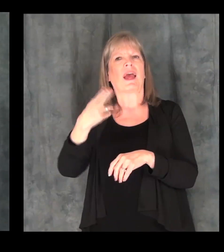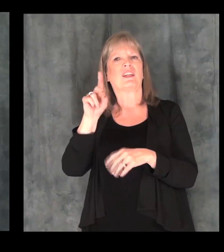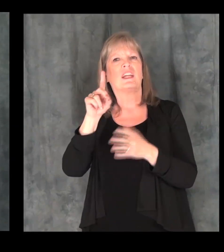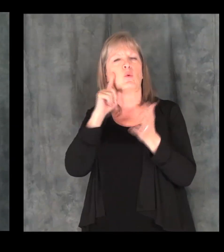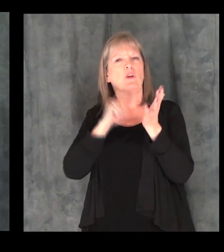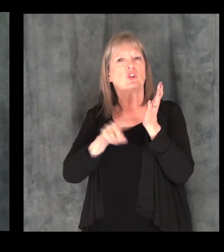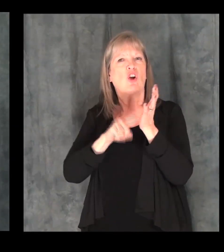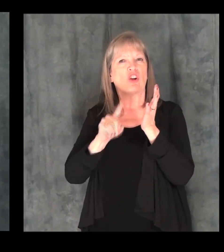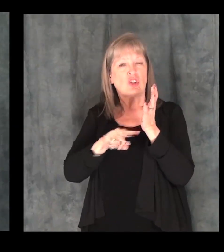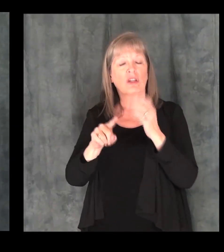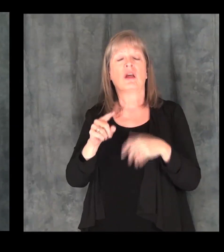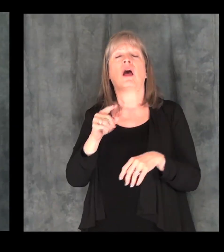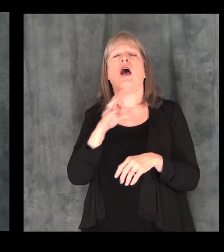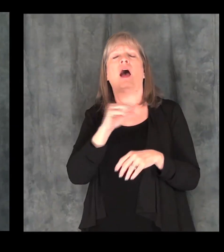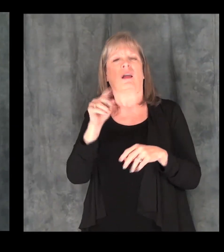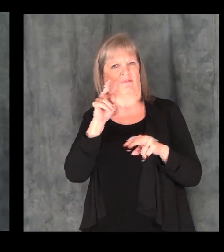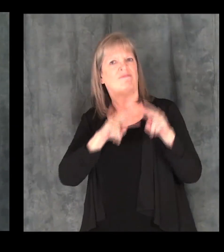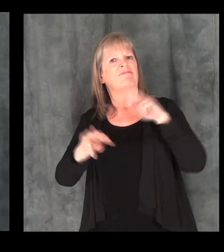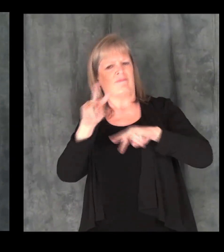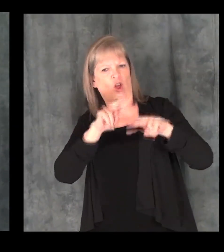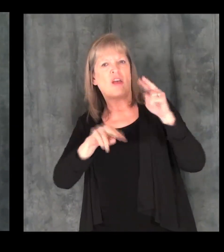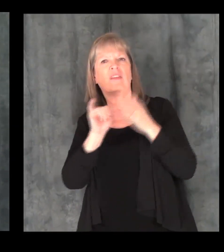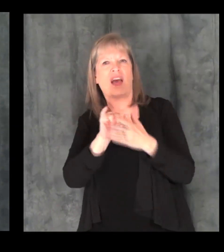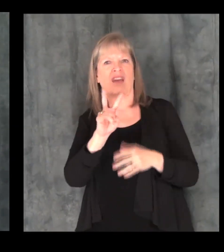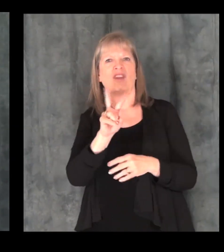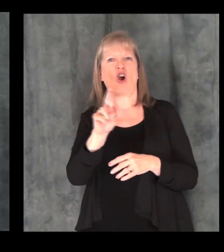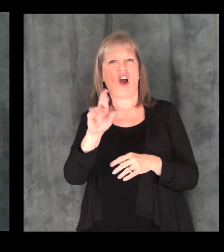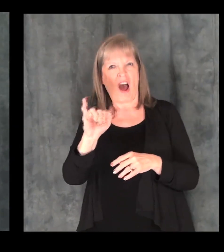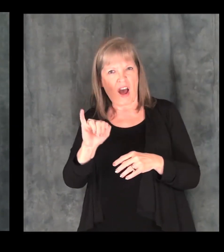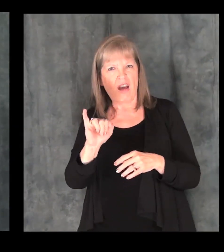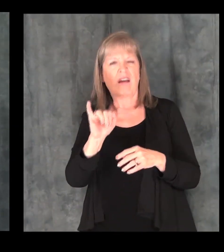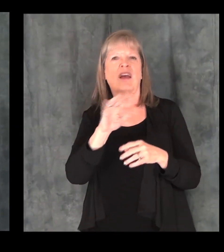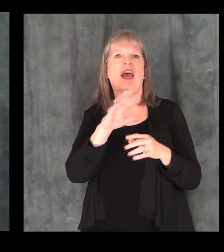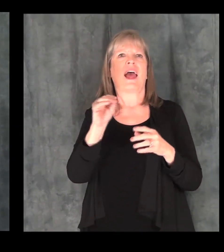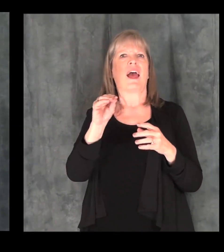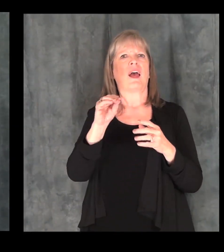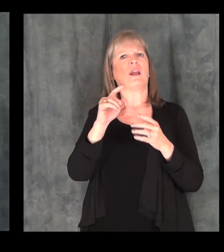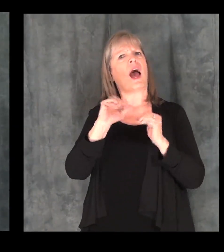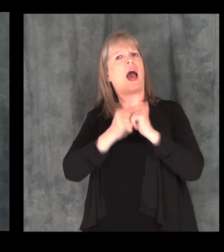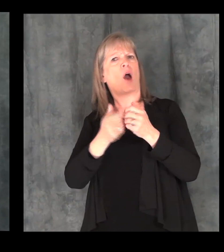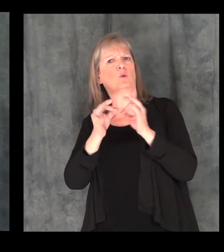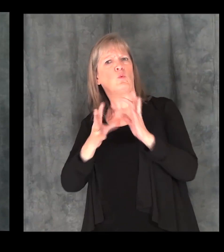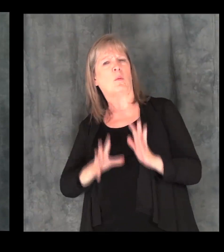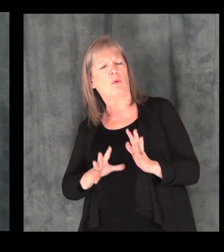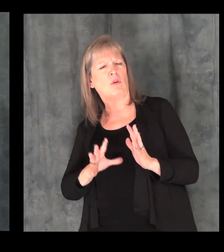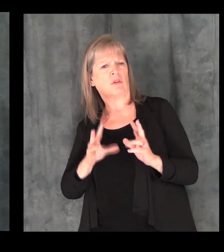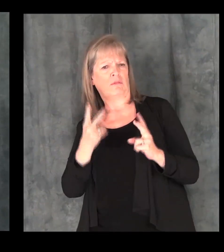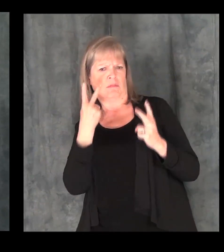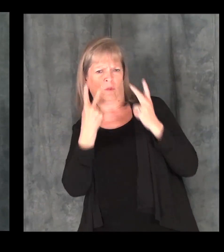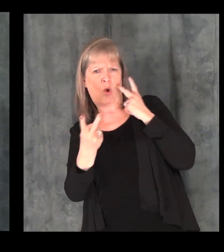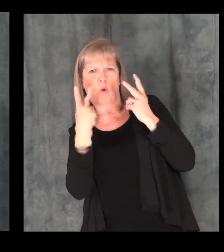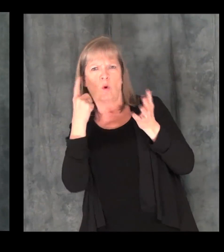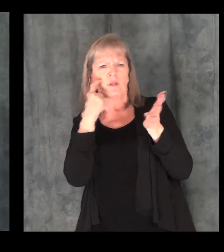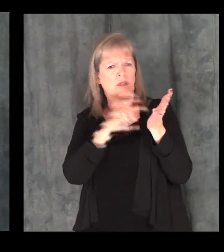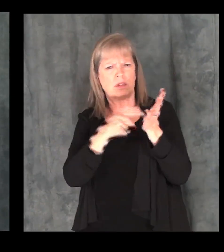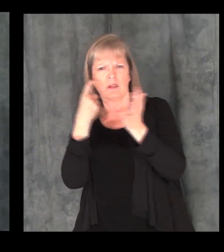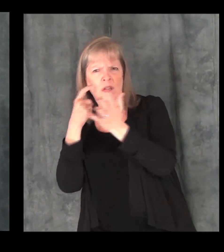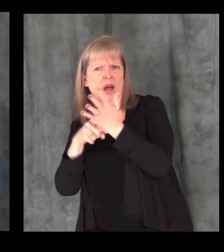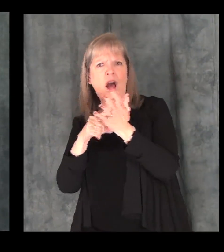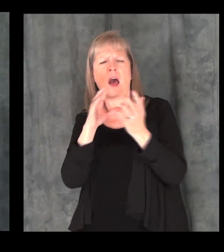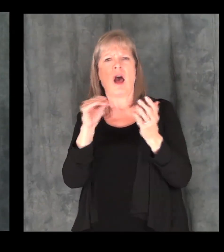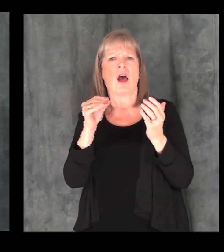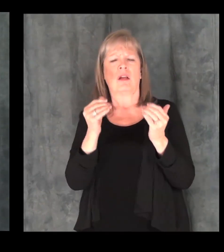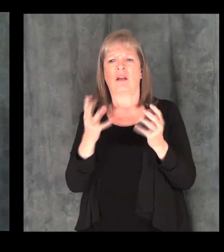which looked at video remote services and the perceptions of interpreters and being involved